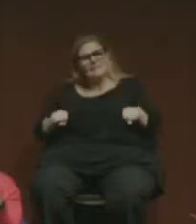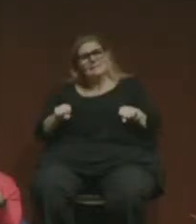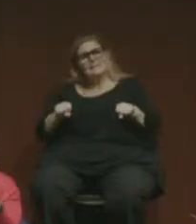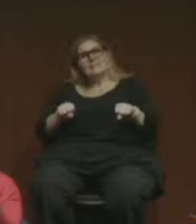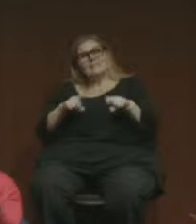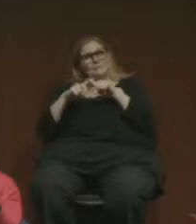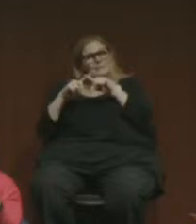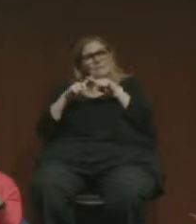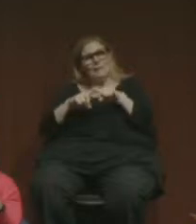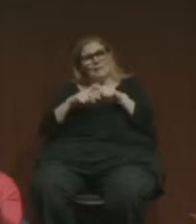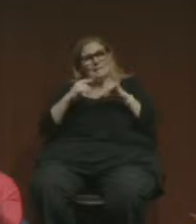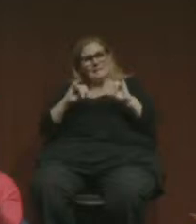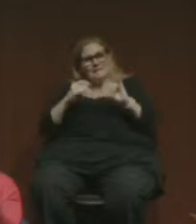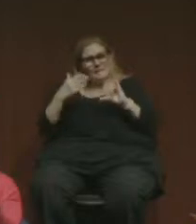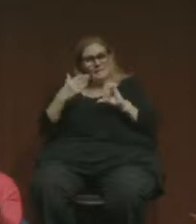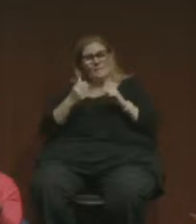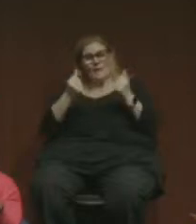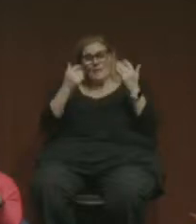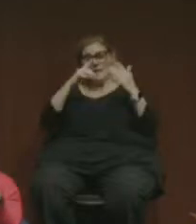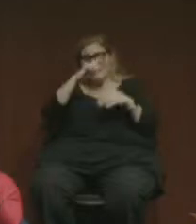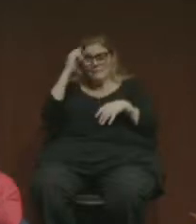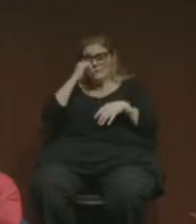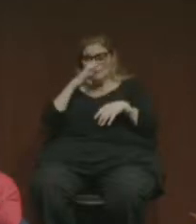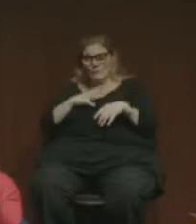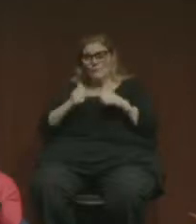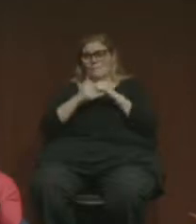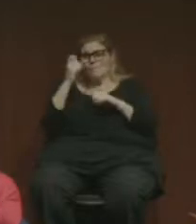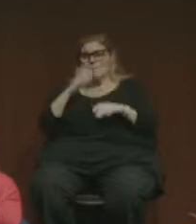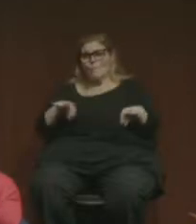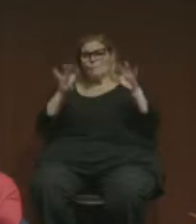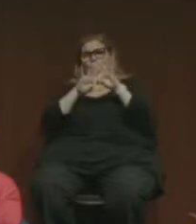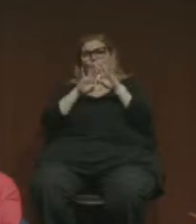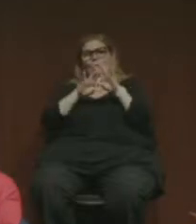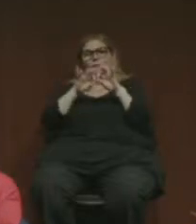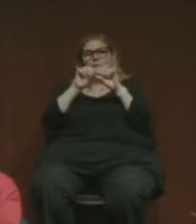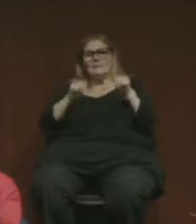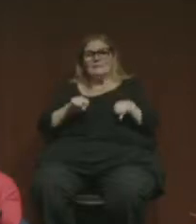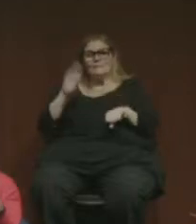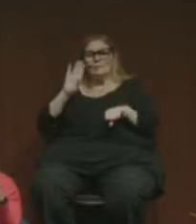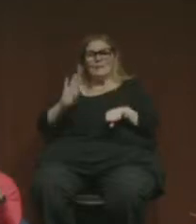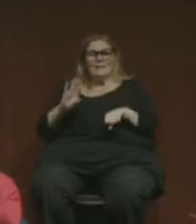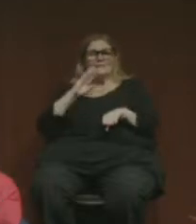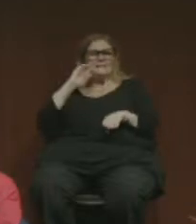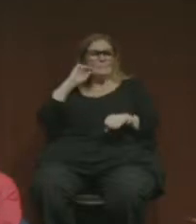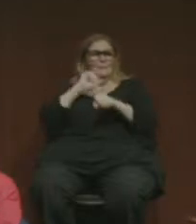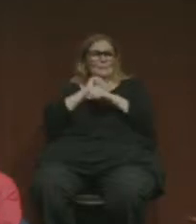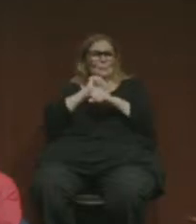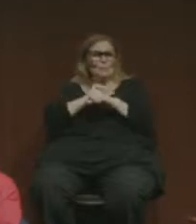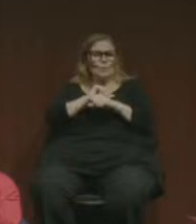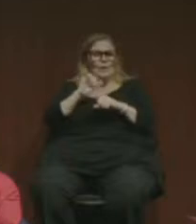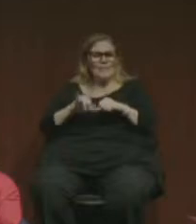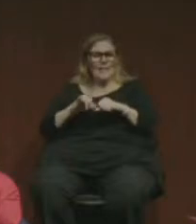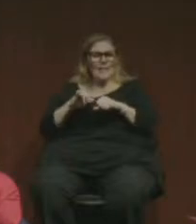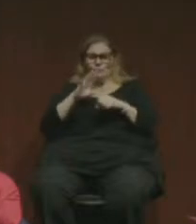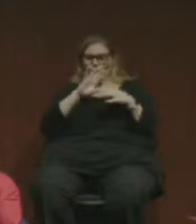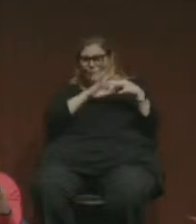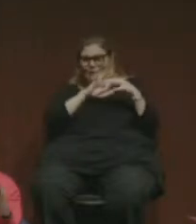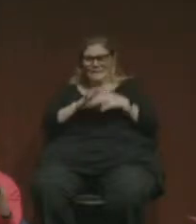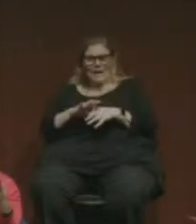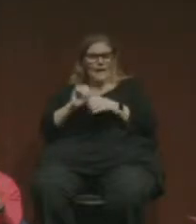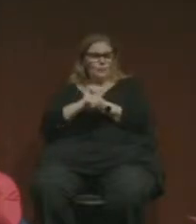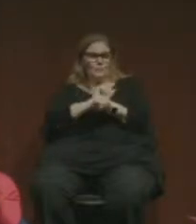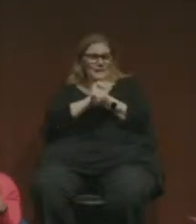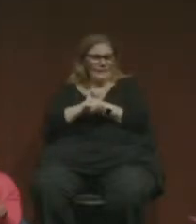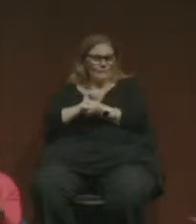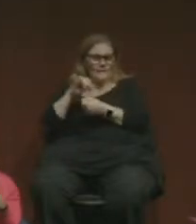dependency that still exists. And for a lot of Black women, the most important system in Brazil is domestic work, and it is the most direct tie to slavery,